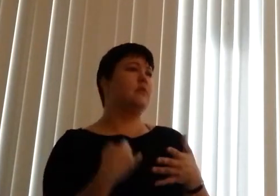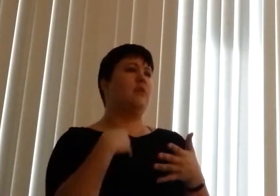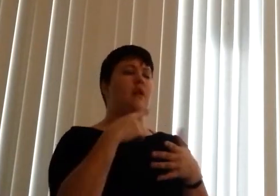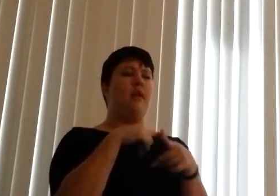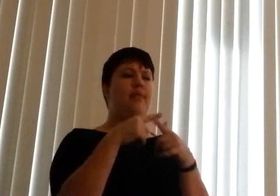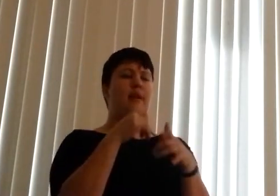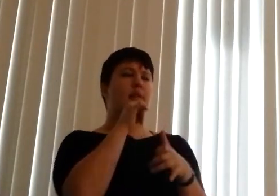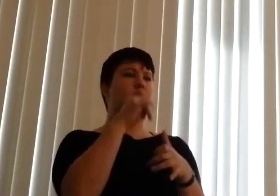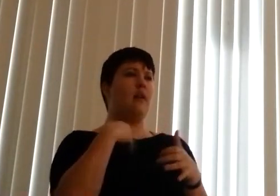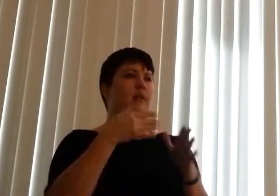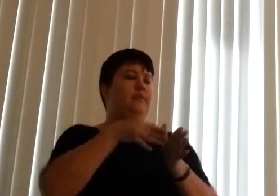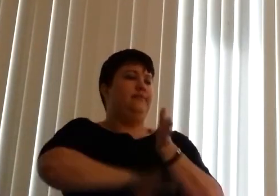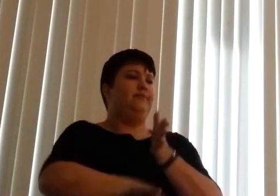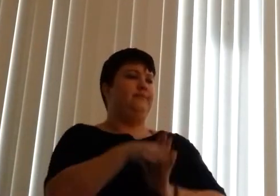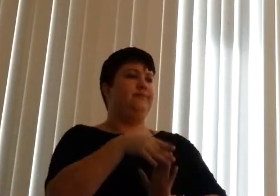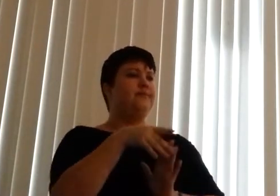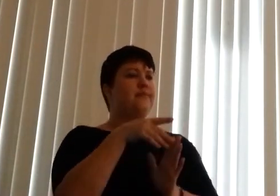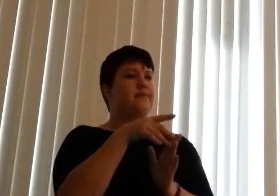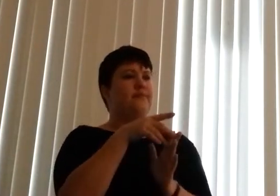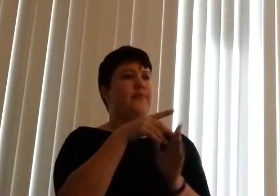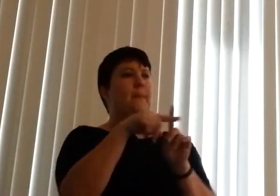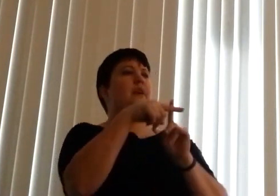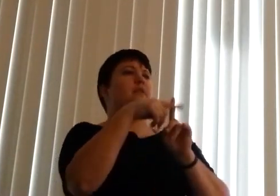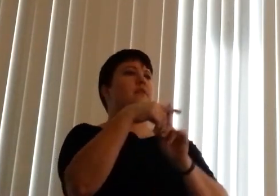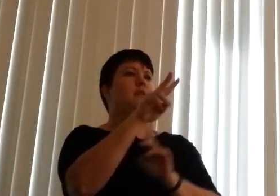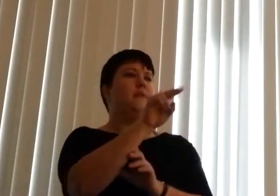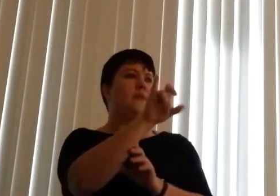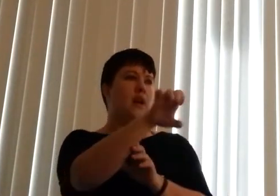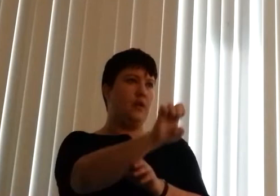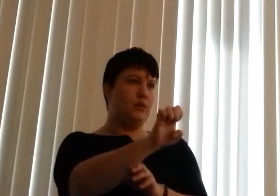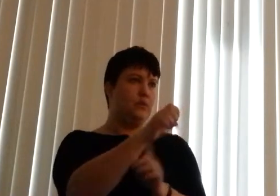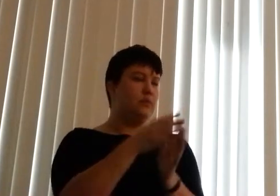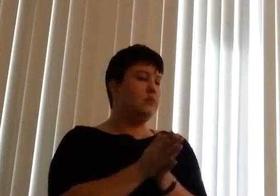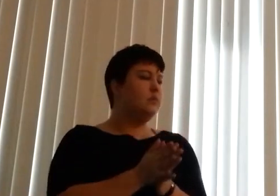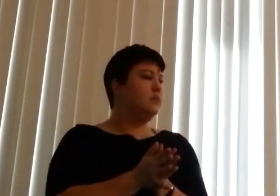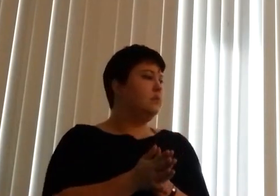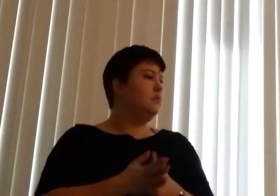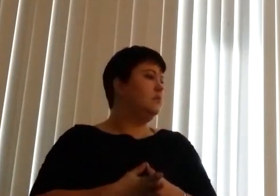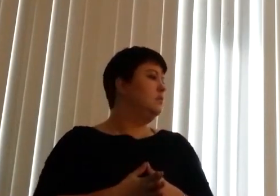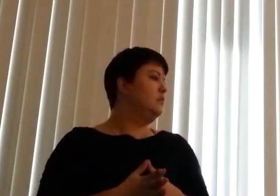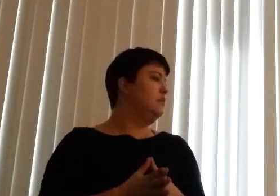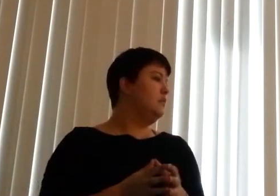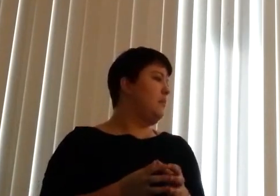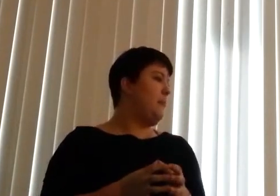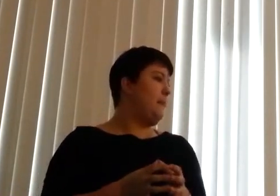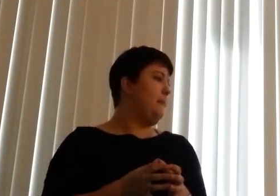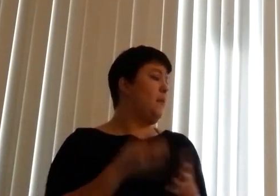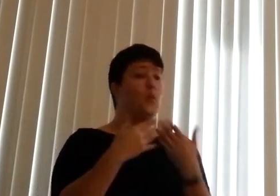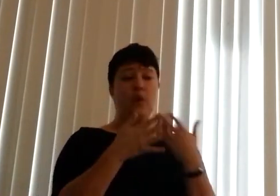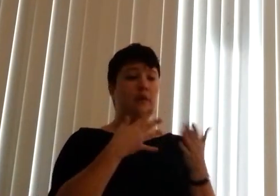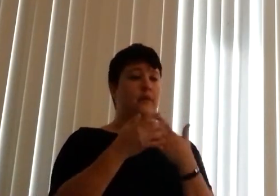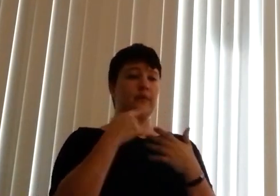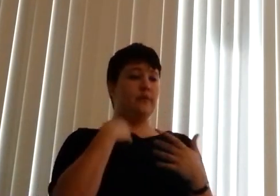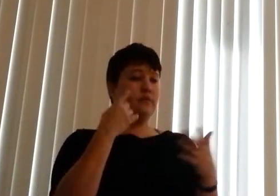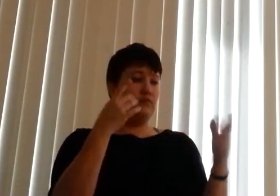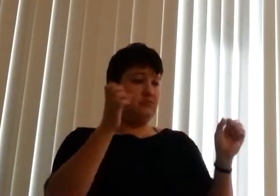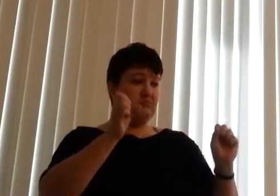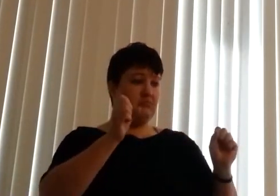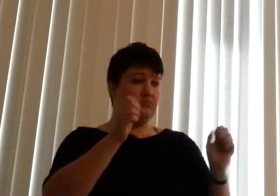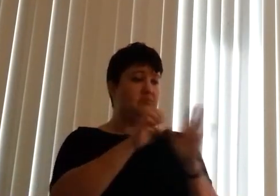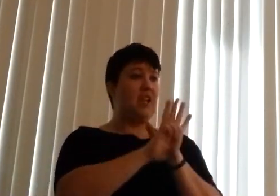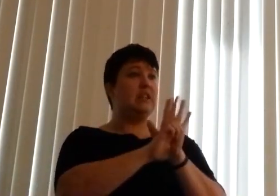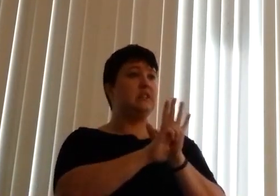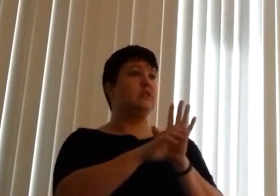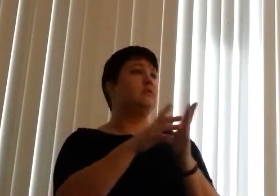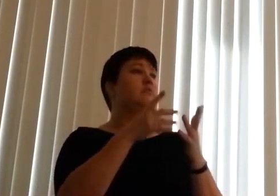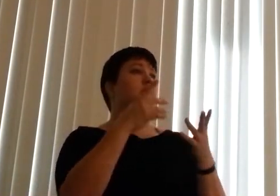value. So if something has unconditional value, then whenever or wherever it exists,